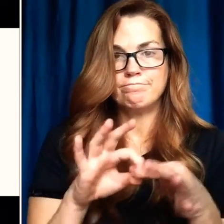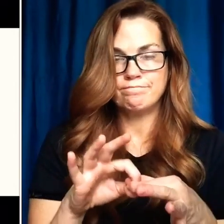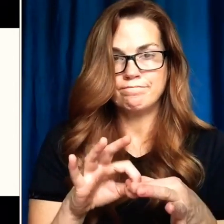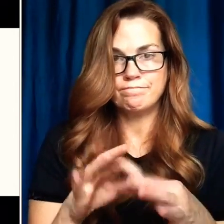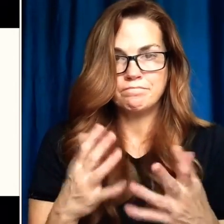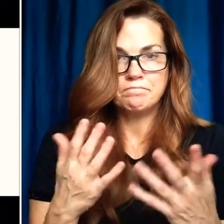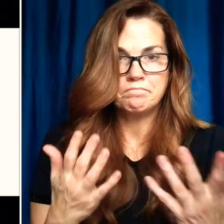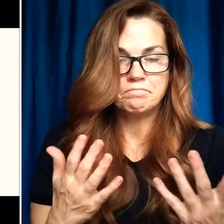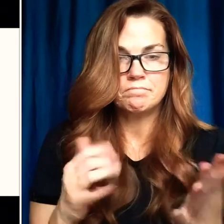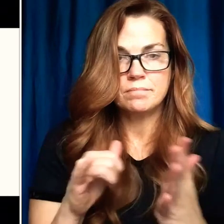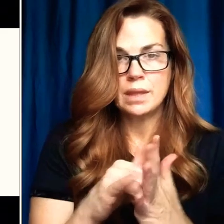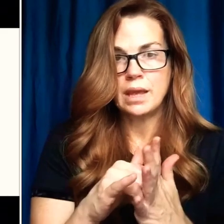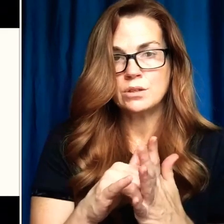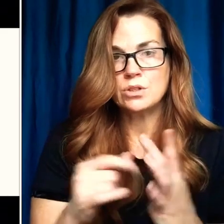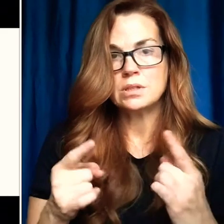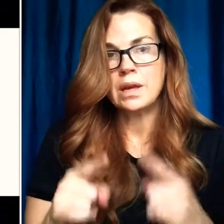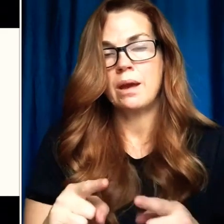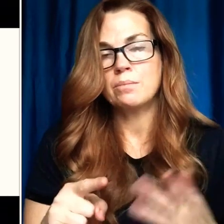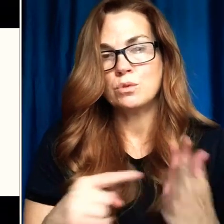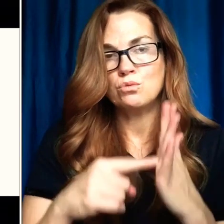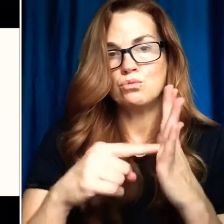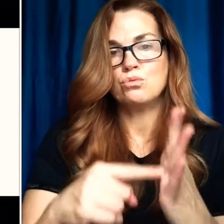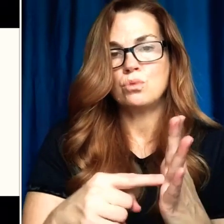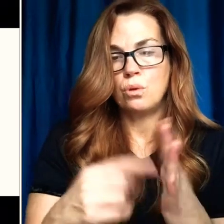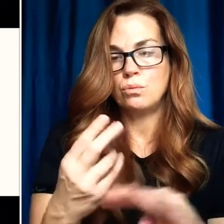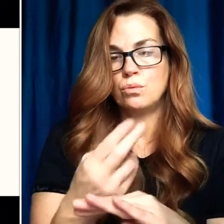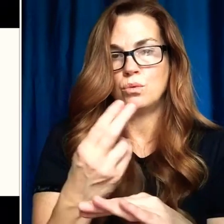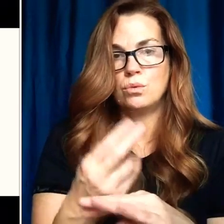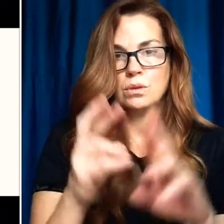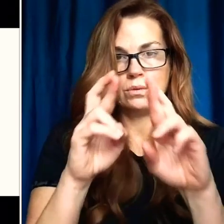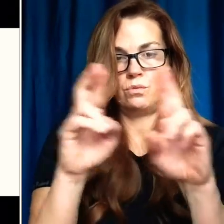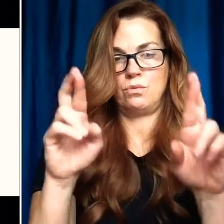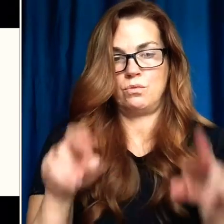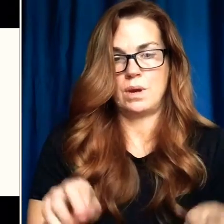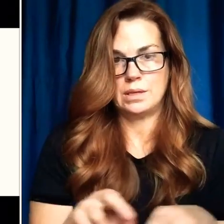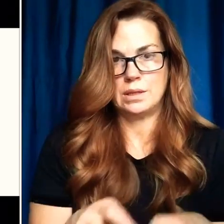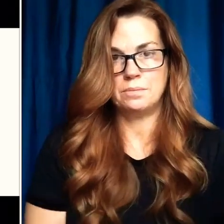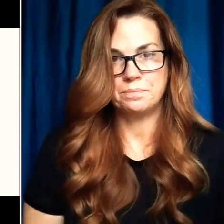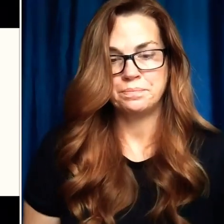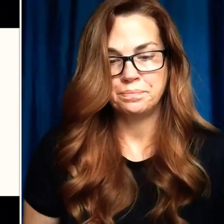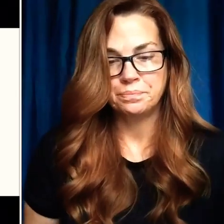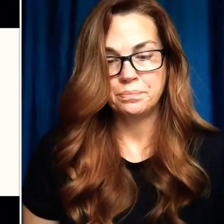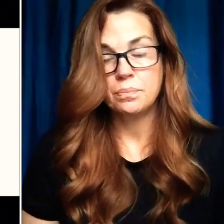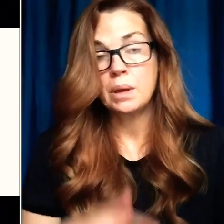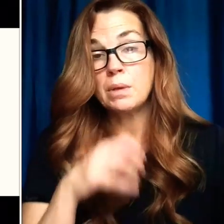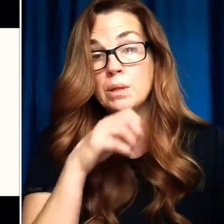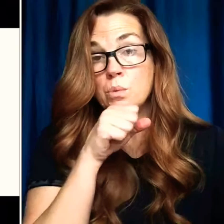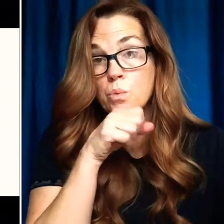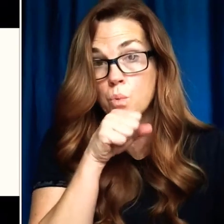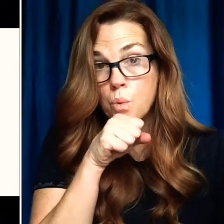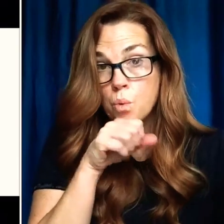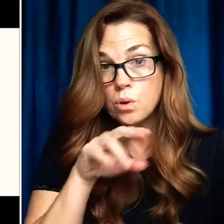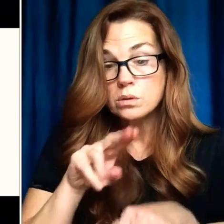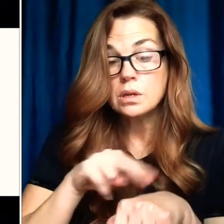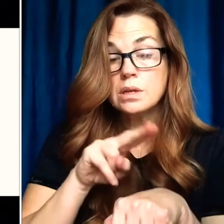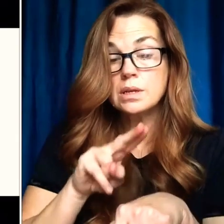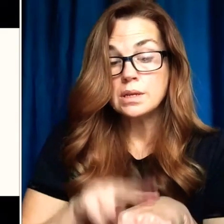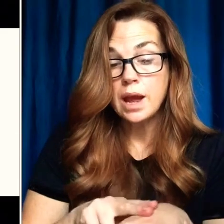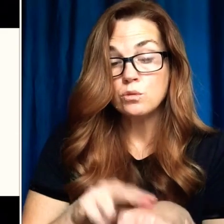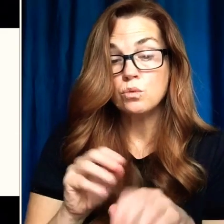differently, using rectangles. But the orange rectangle of natural numbers is still part of the yellow rectangle of whole numbers, which